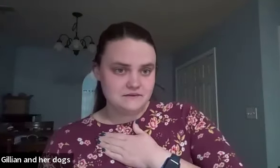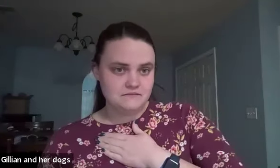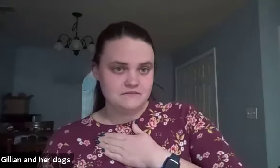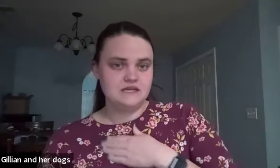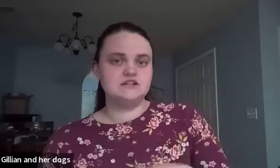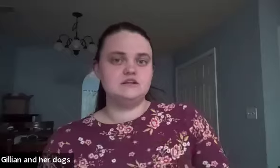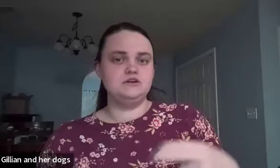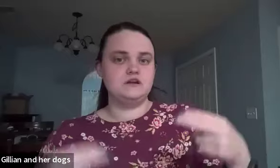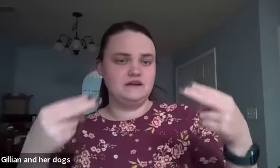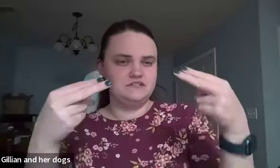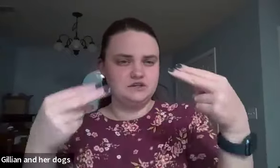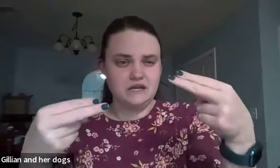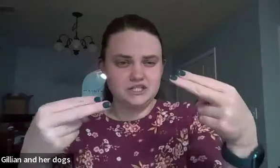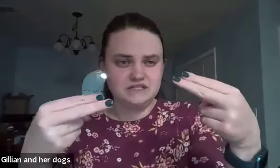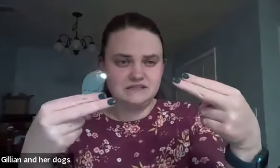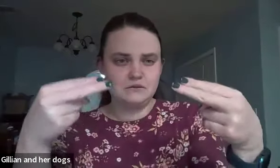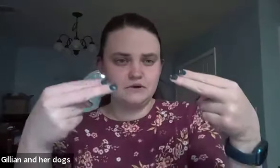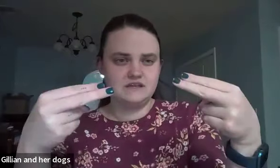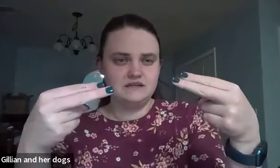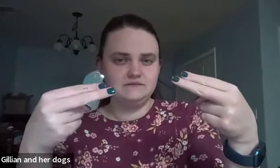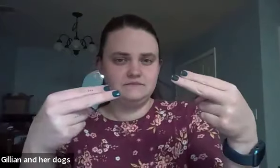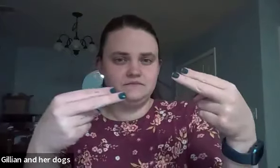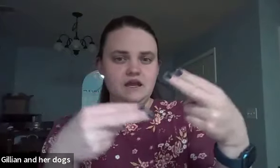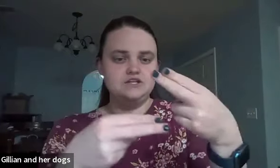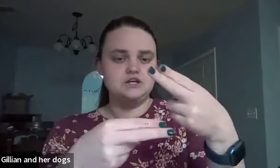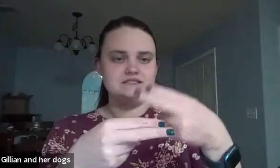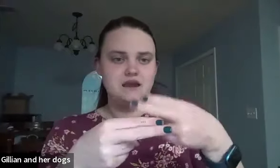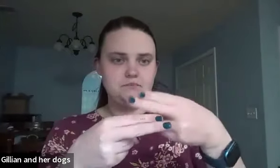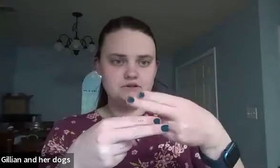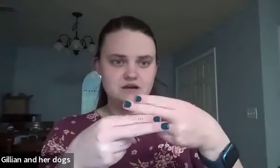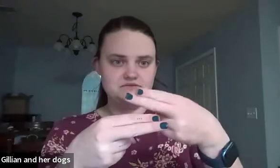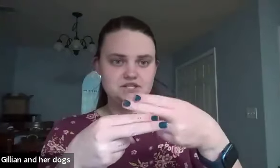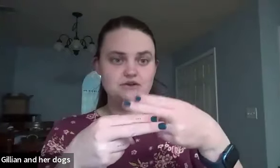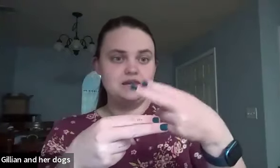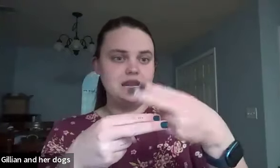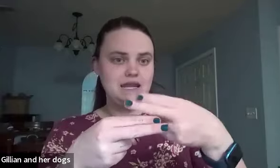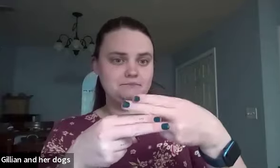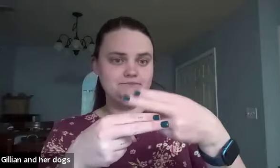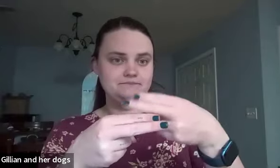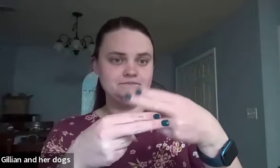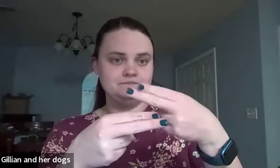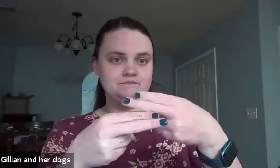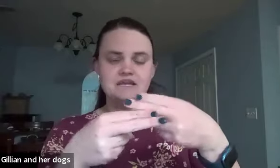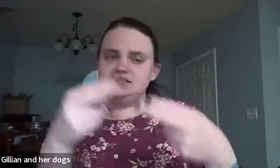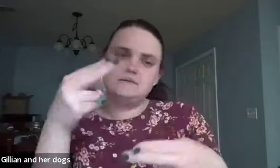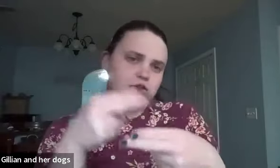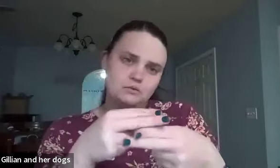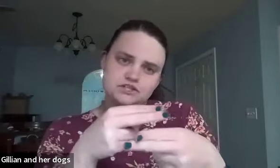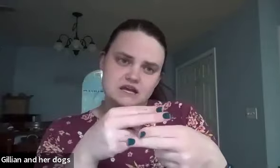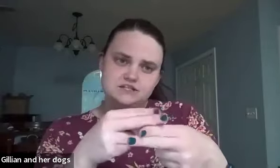Name is gonna be, you're gonna have two H's on both sides, and you're gonna tap on top of each other, name. It does not matter which side